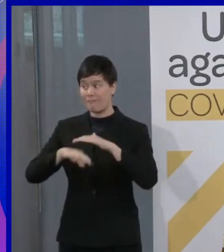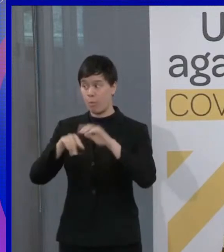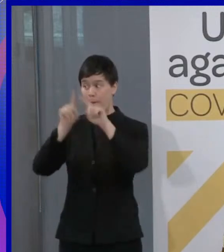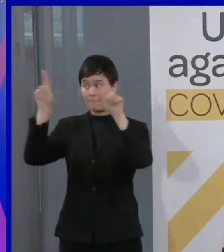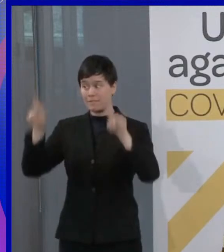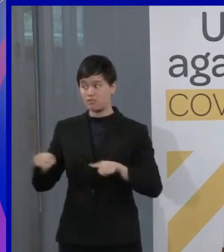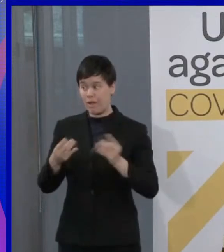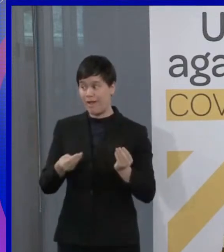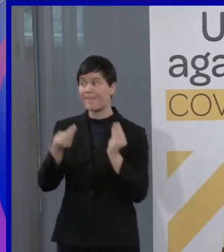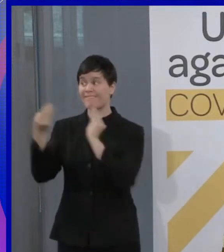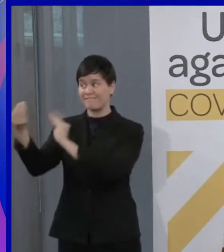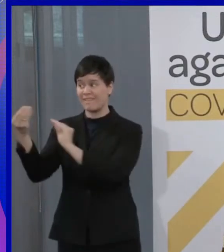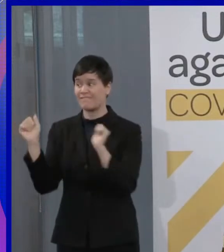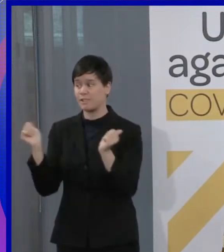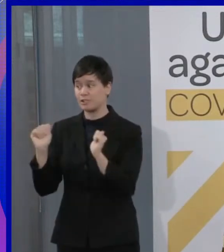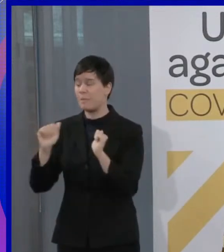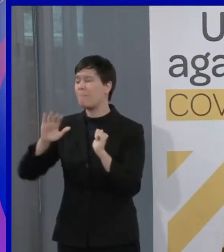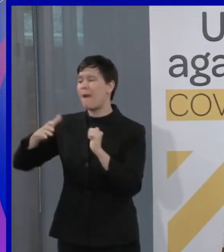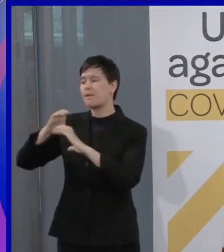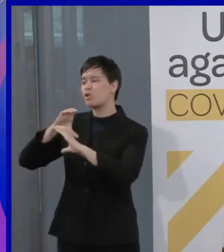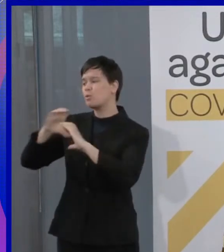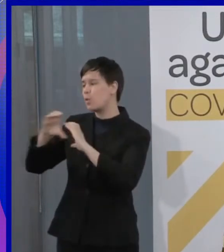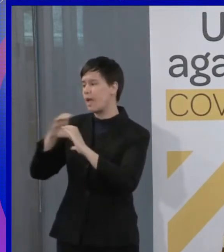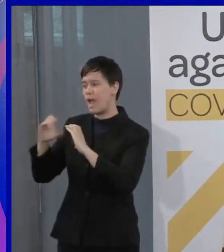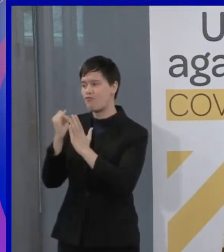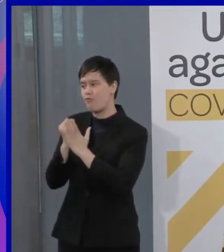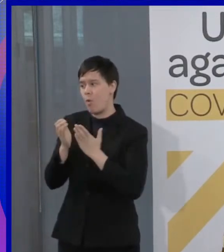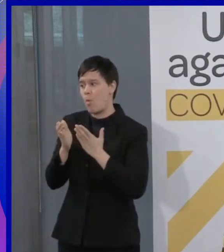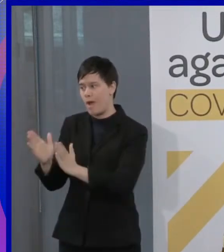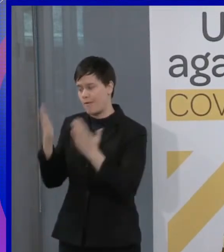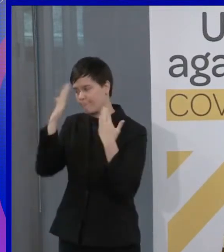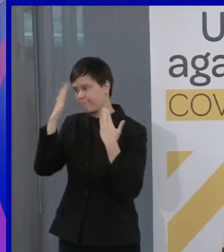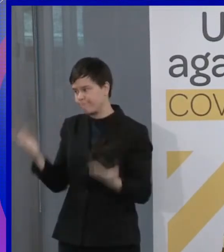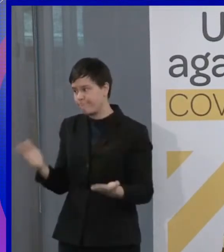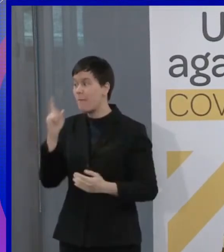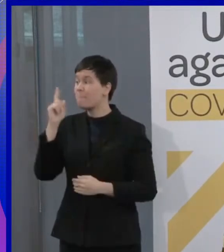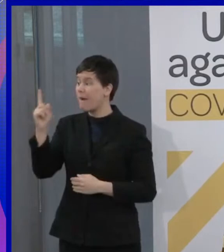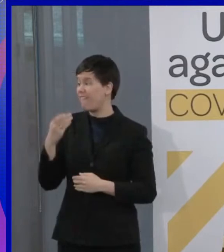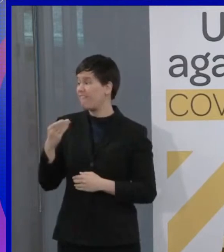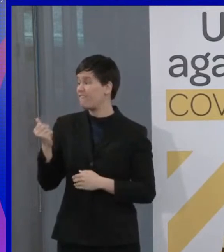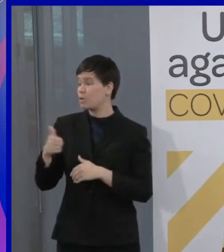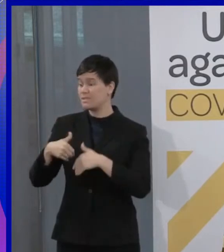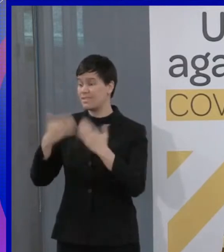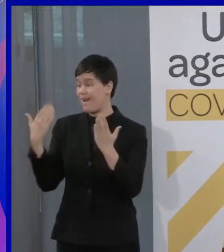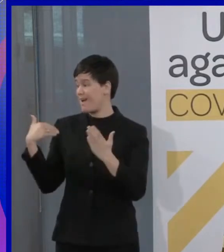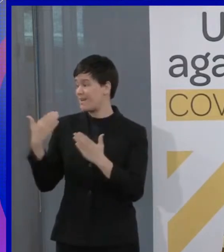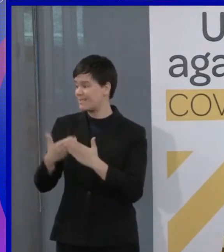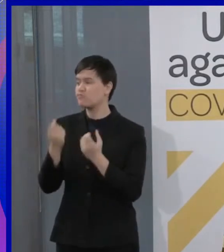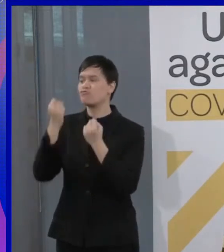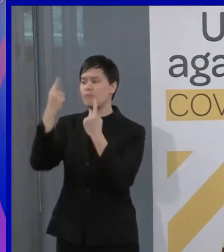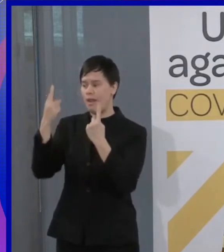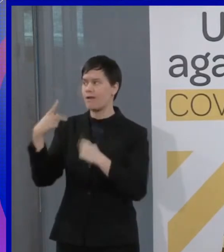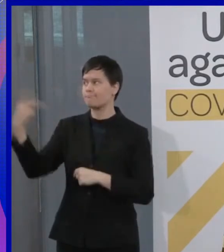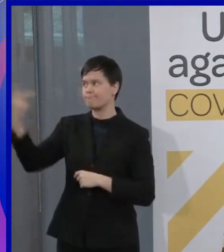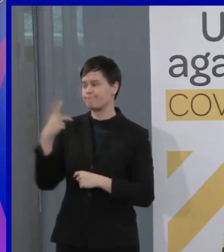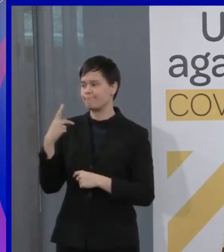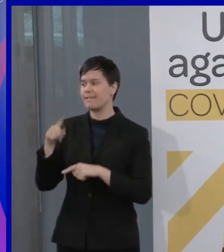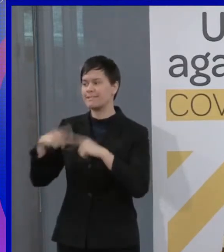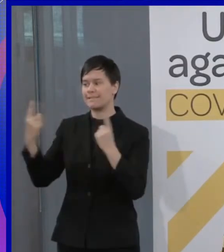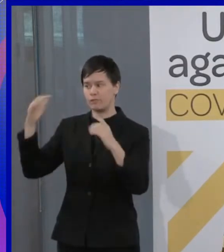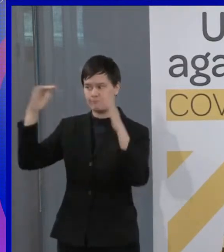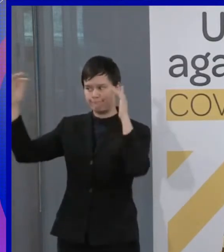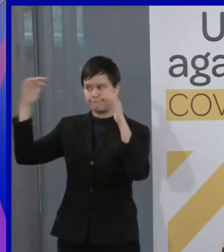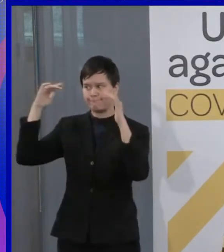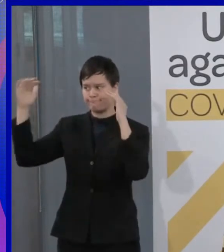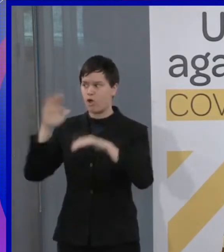be in the way the information was communicated. I think what we've seen over the last few days, remembering again that this is in response to